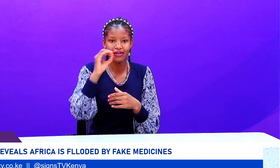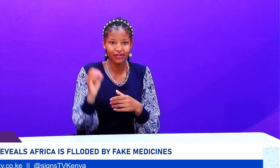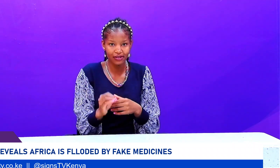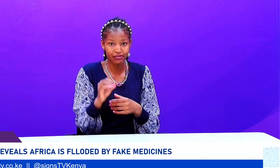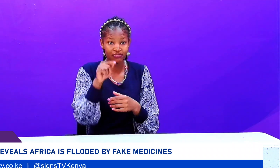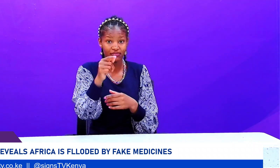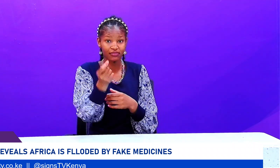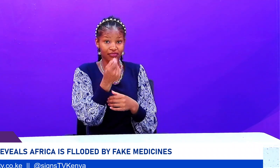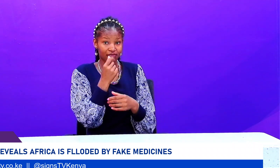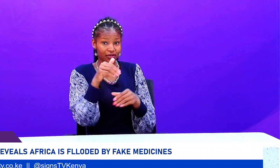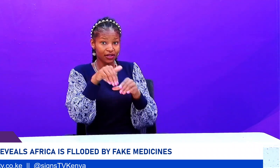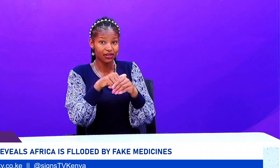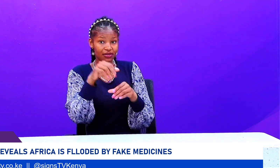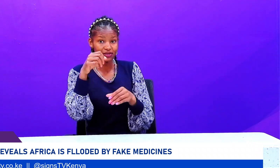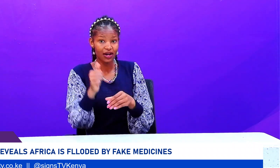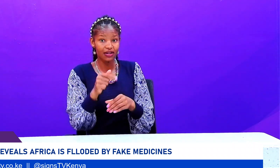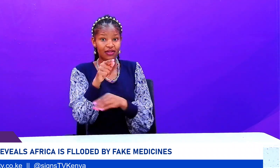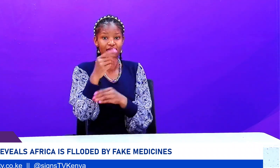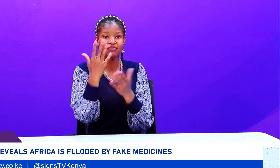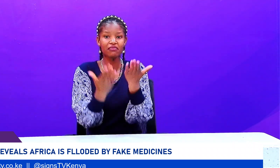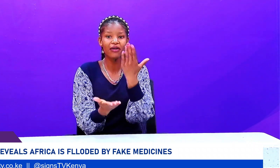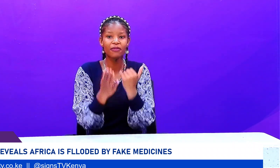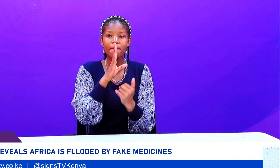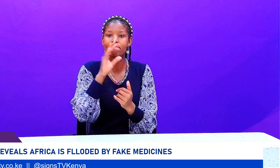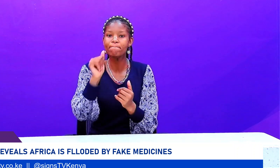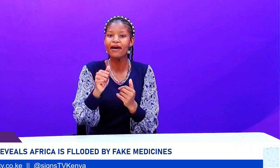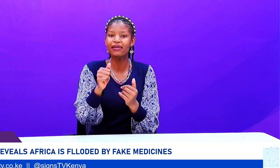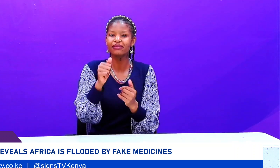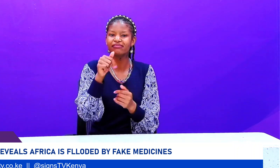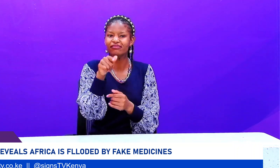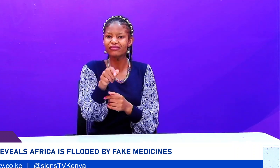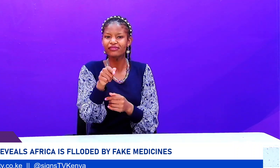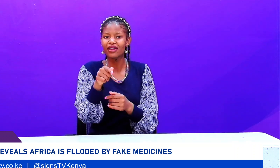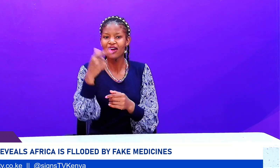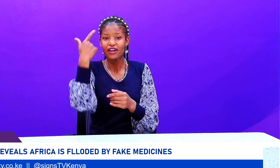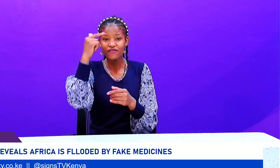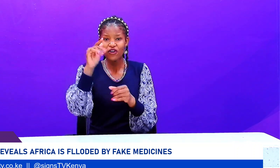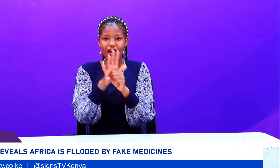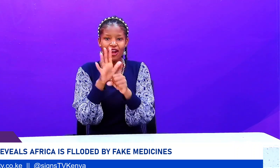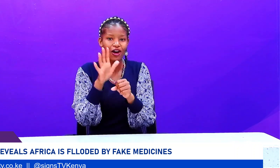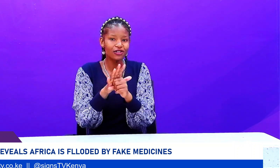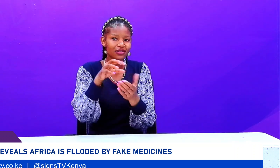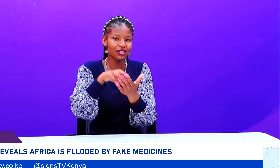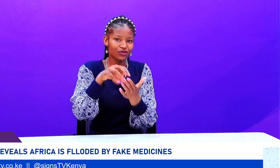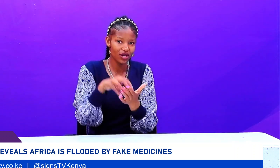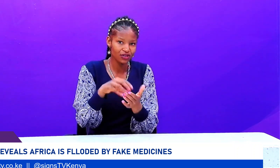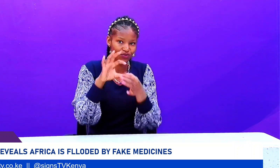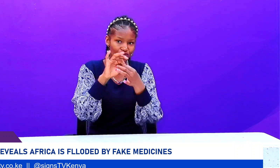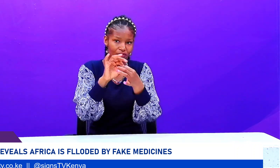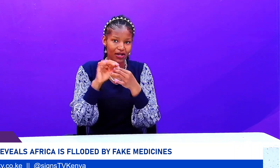of medicines in circulation currently having the possibility of being fake.